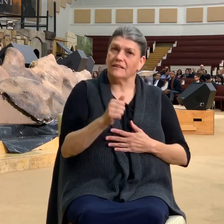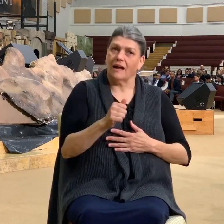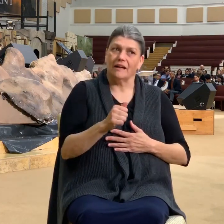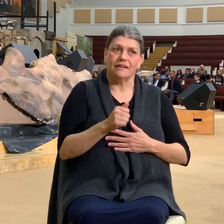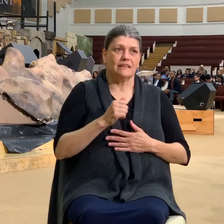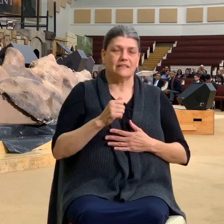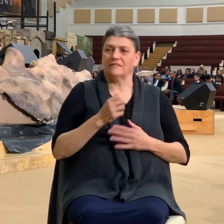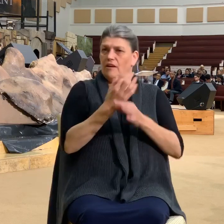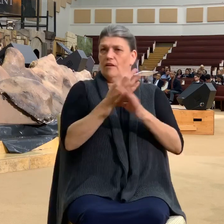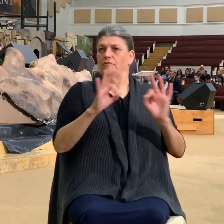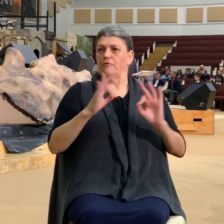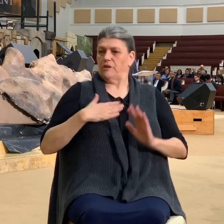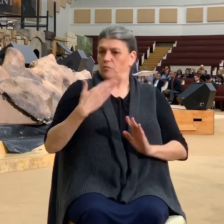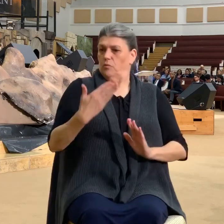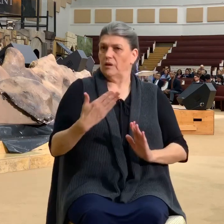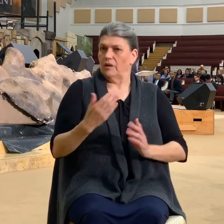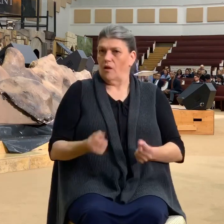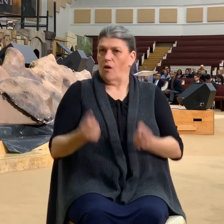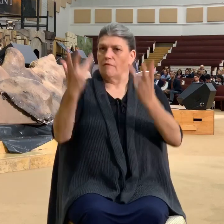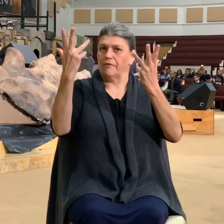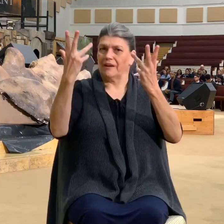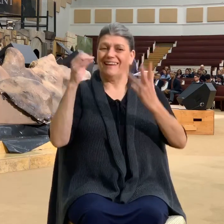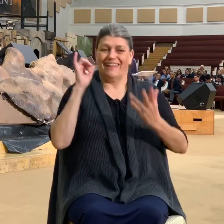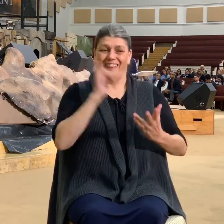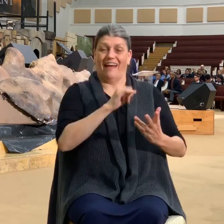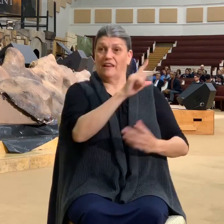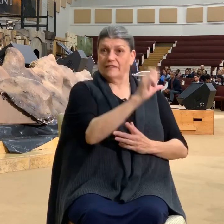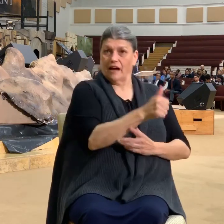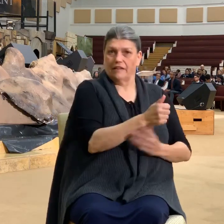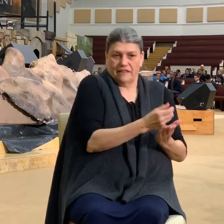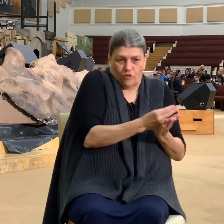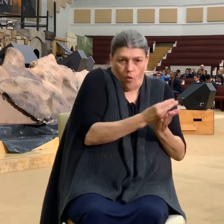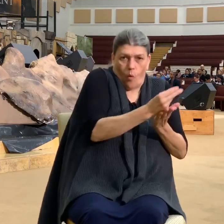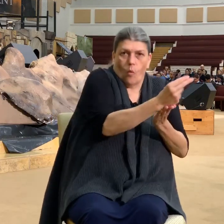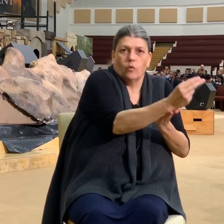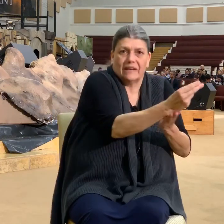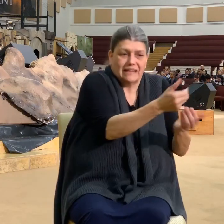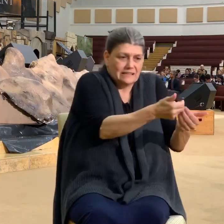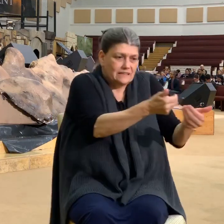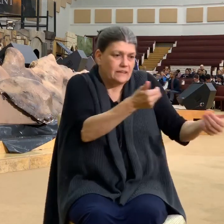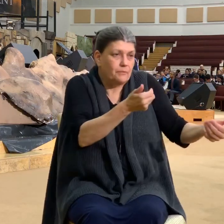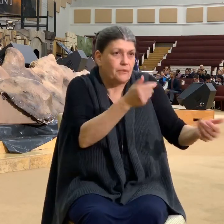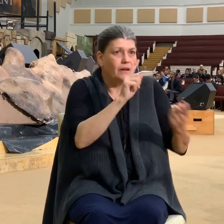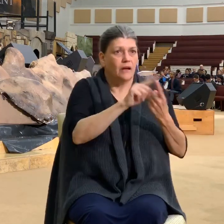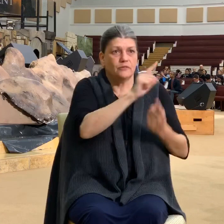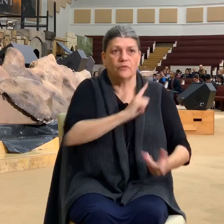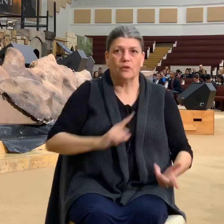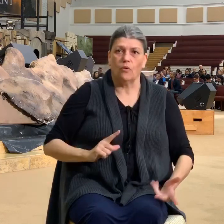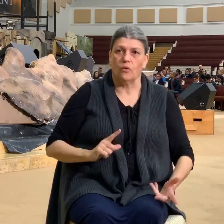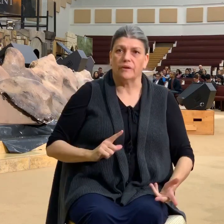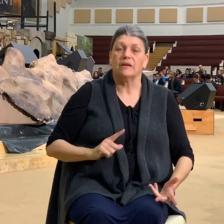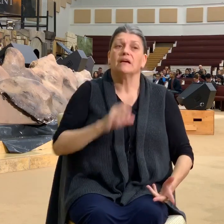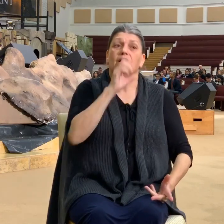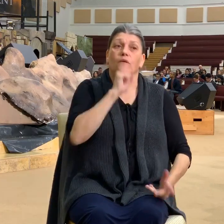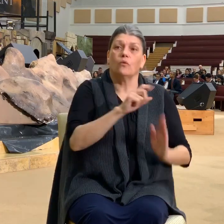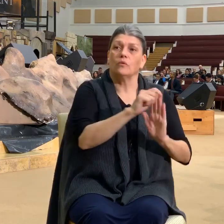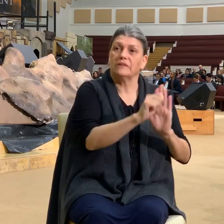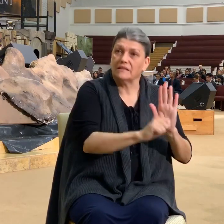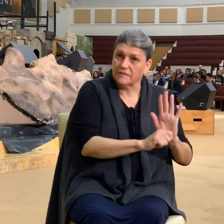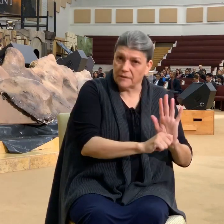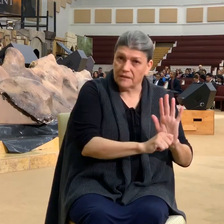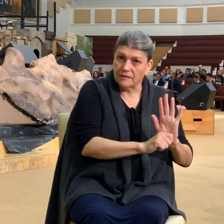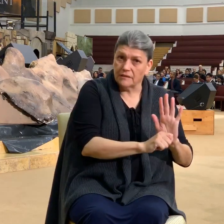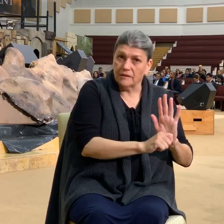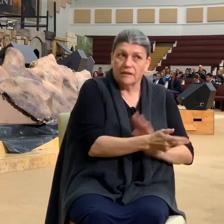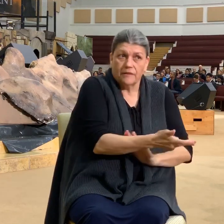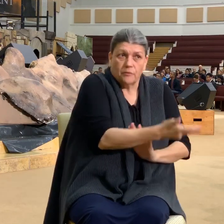will offering. It is holy, as the Bible says. It is unto the Lord. In the Old Testament, there